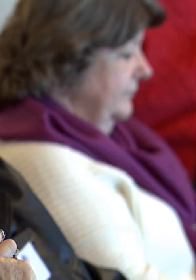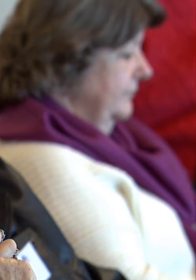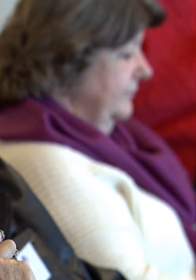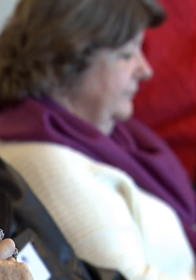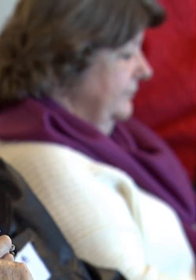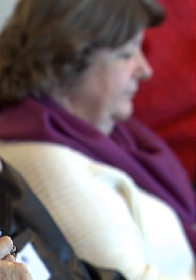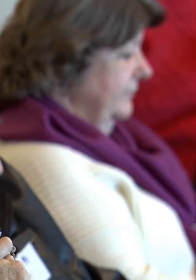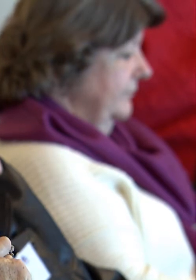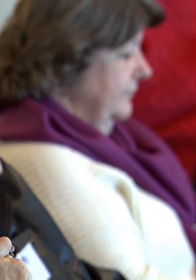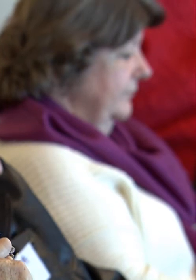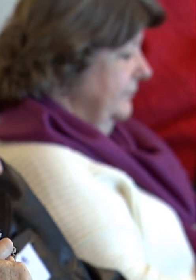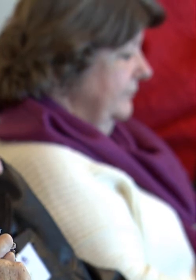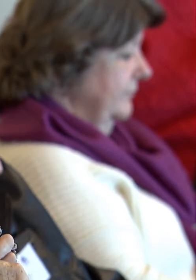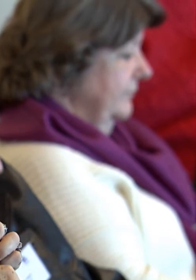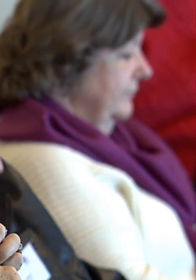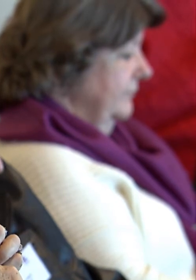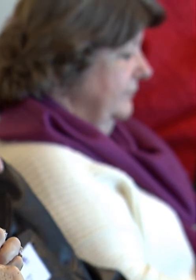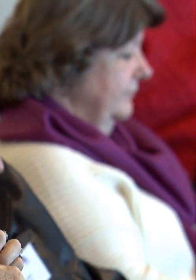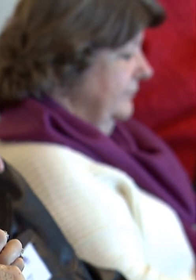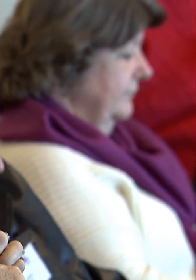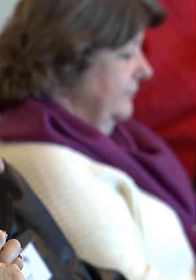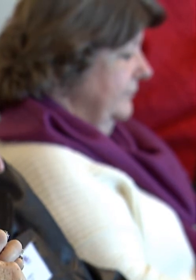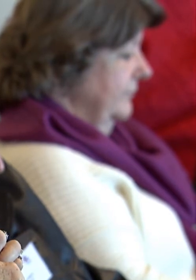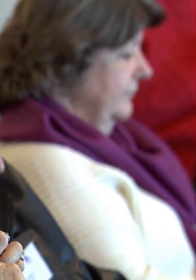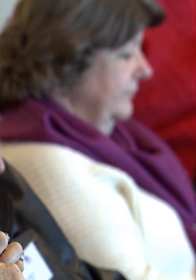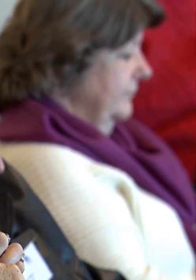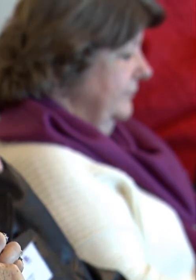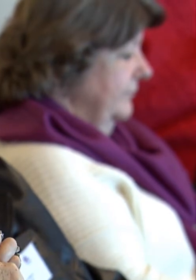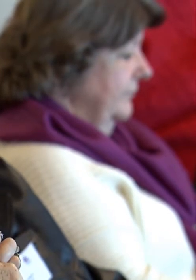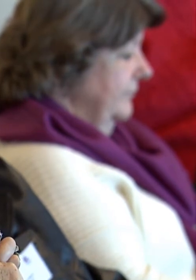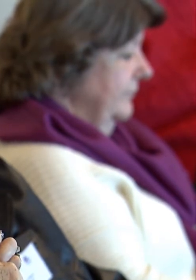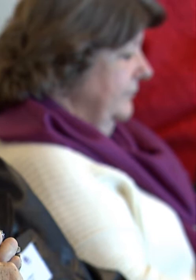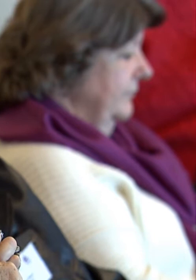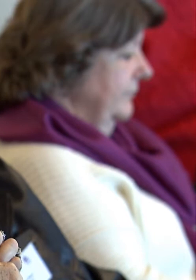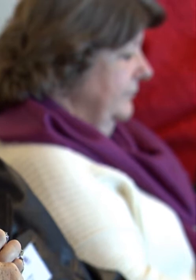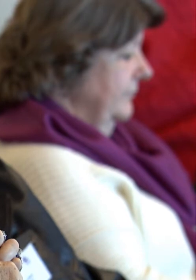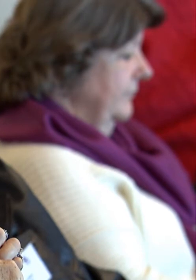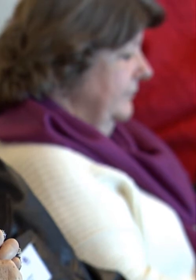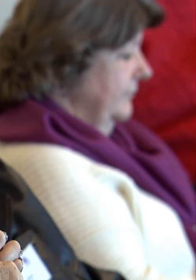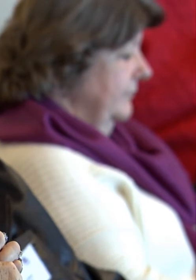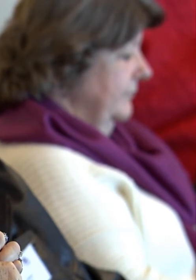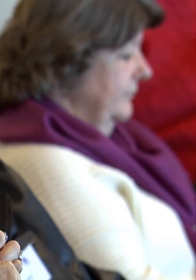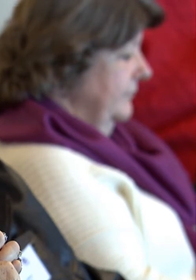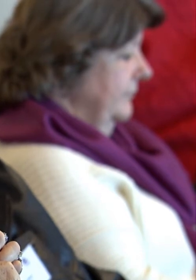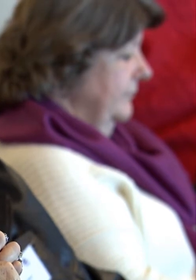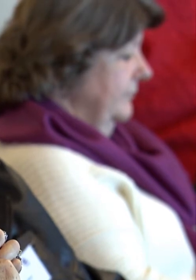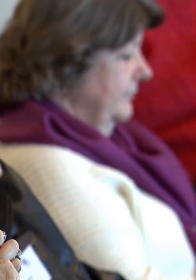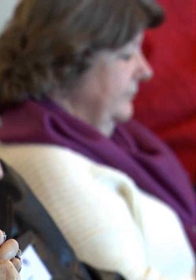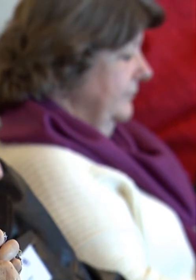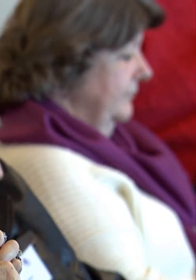Now life has killed the dream